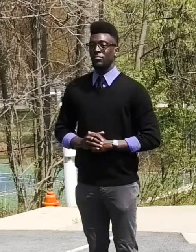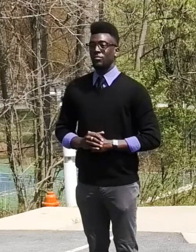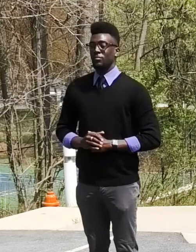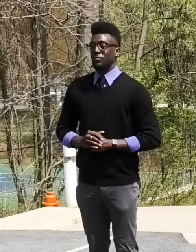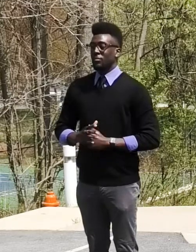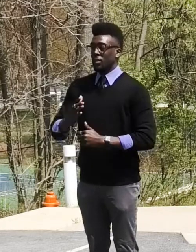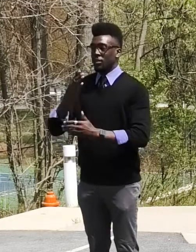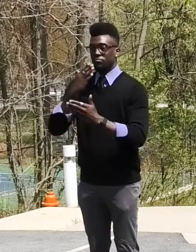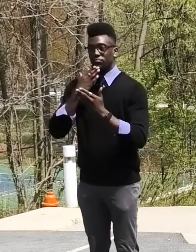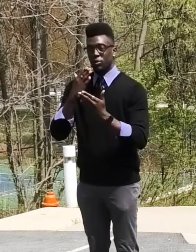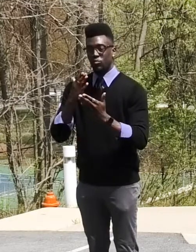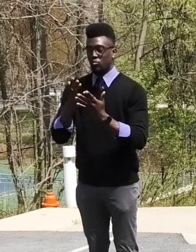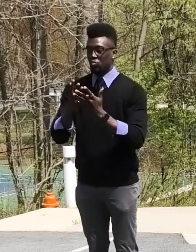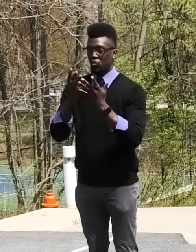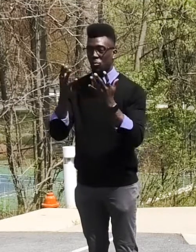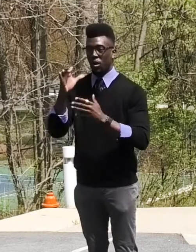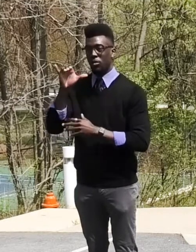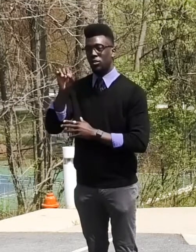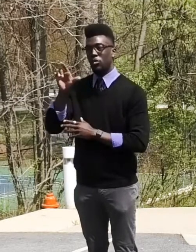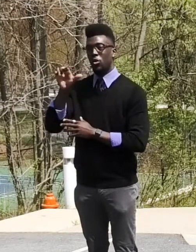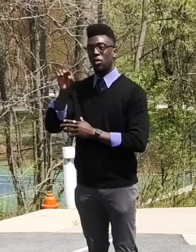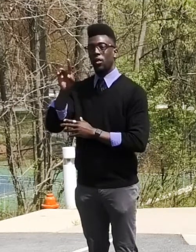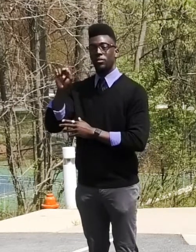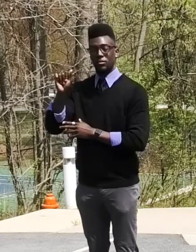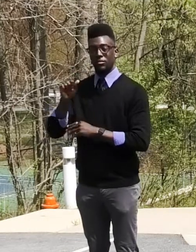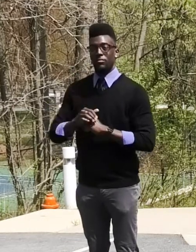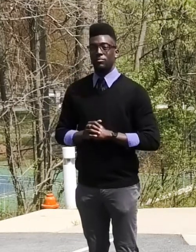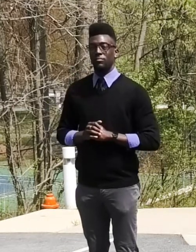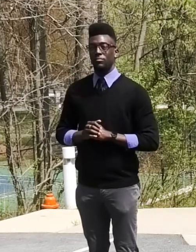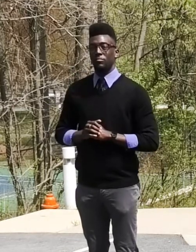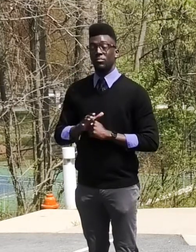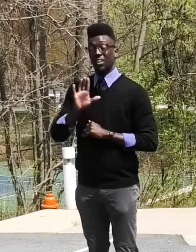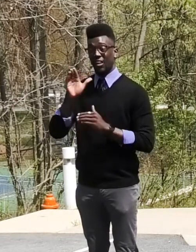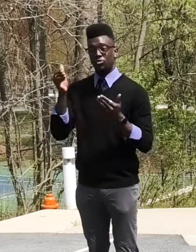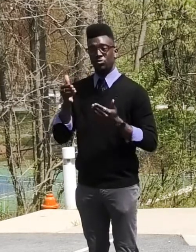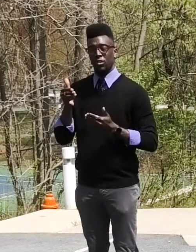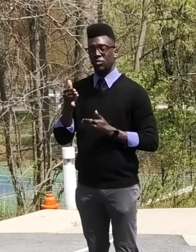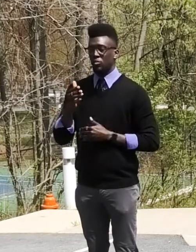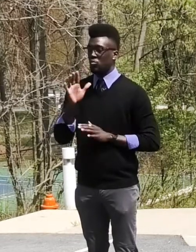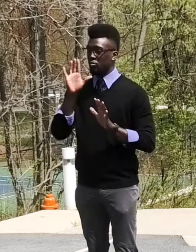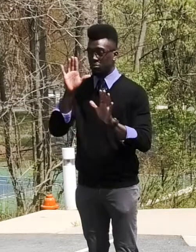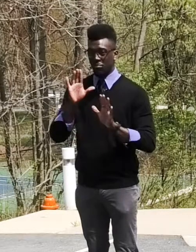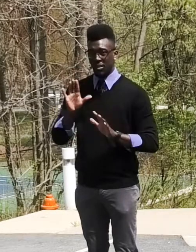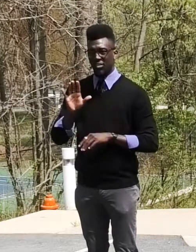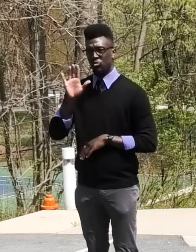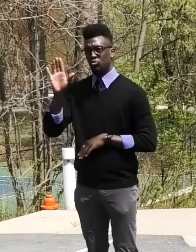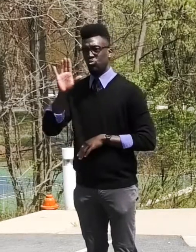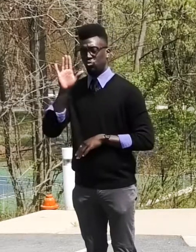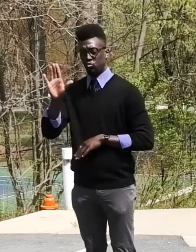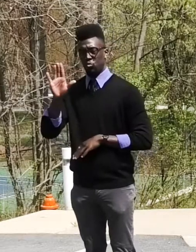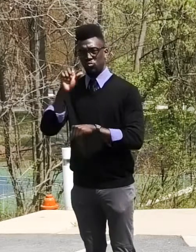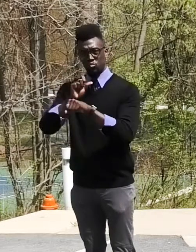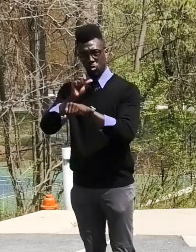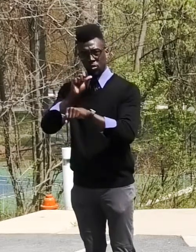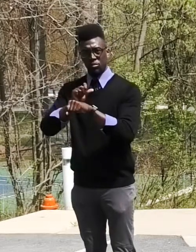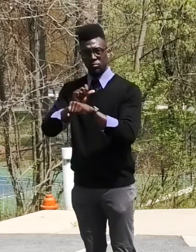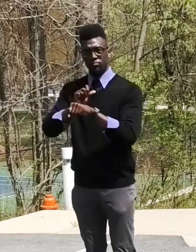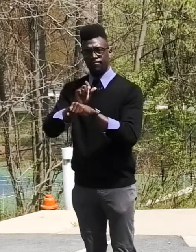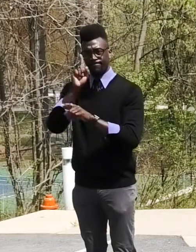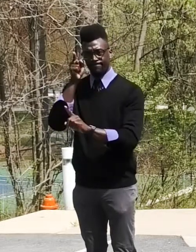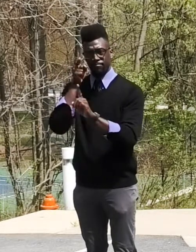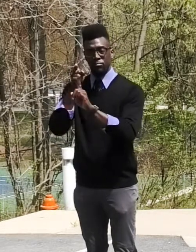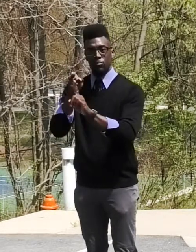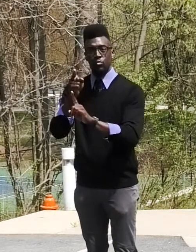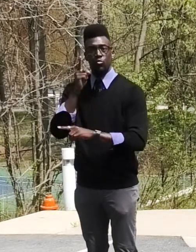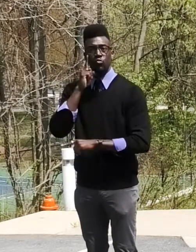Thank you so very much, Yolanda, not only for that warm introduction, but for your dedication and your work on behalf